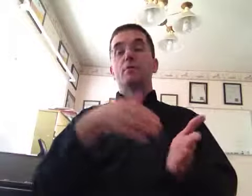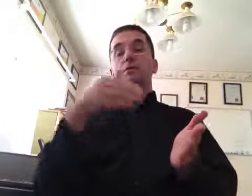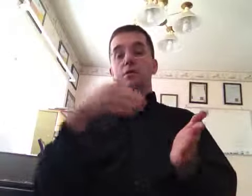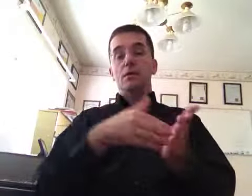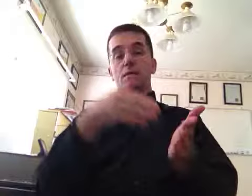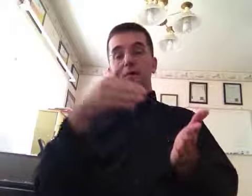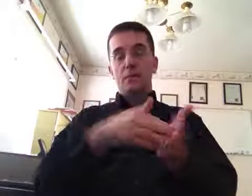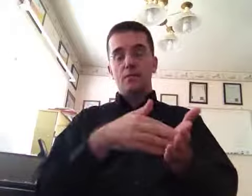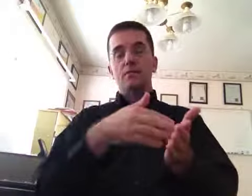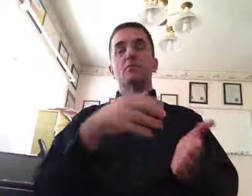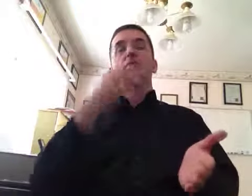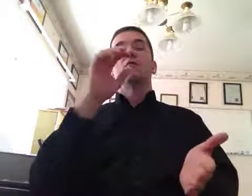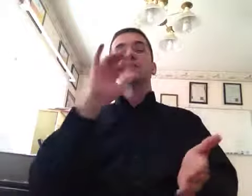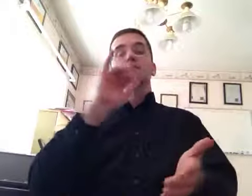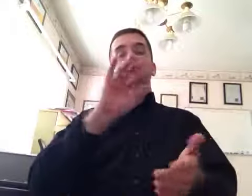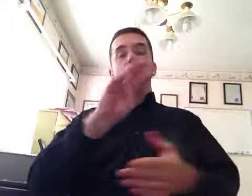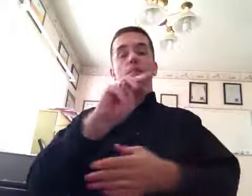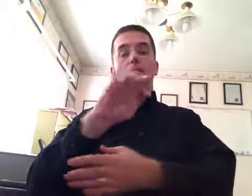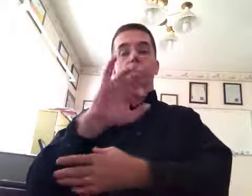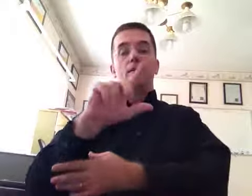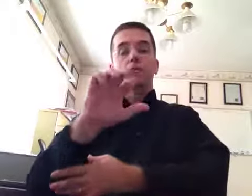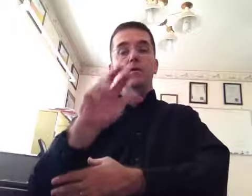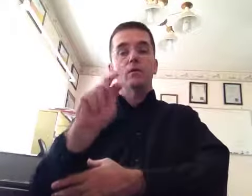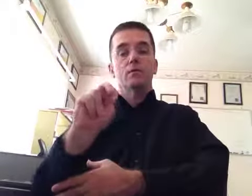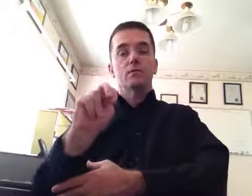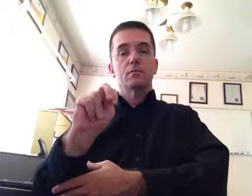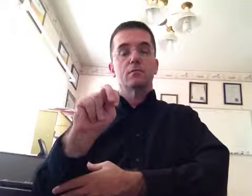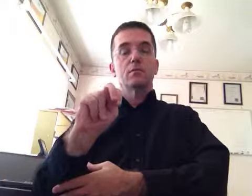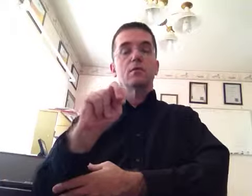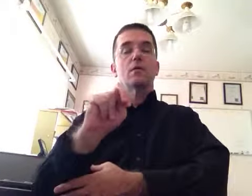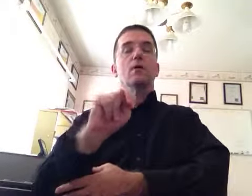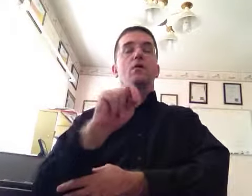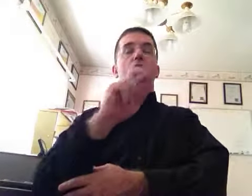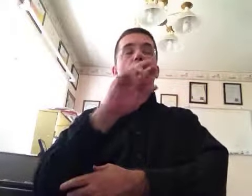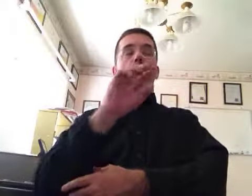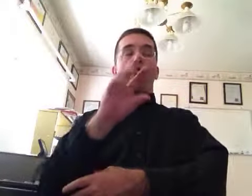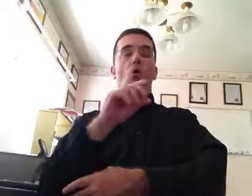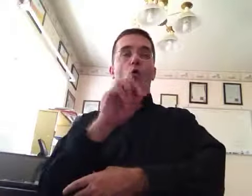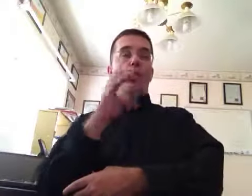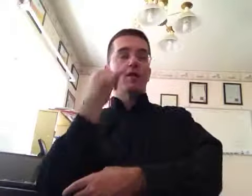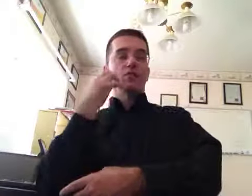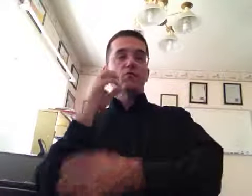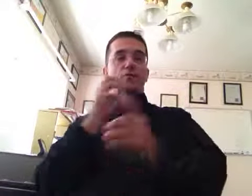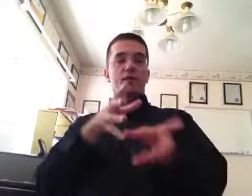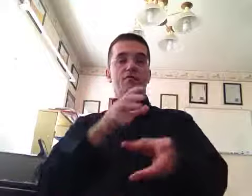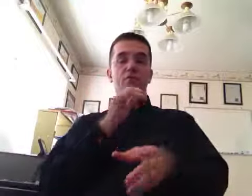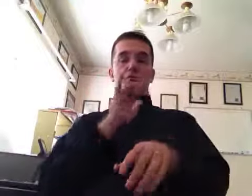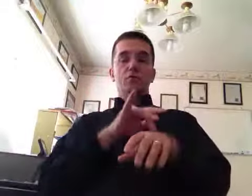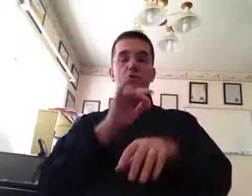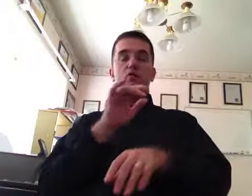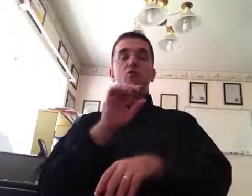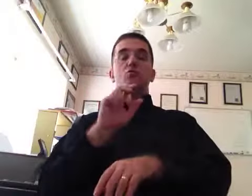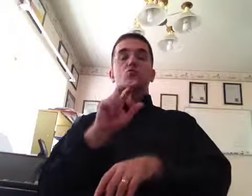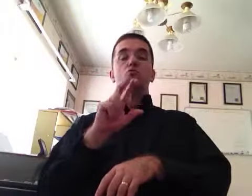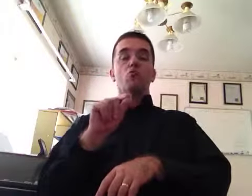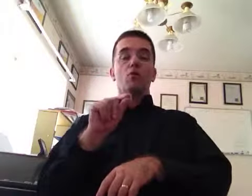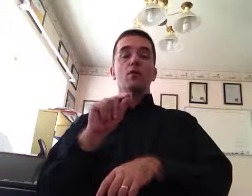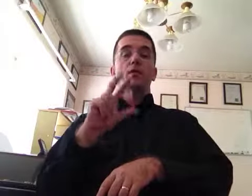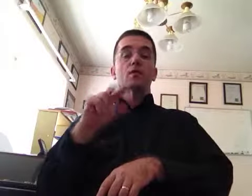$2 million, you're going to be able to leave $20, $30, $40 million, and along the way be a huge giver, and